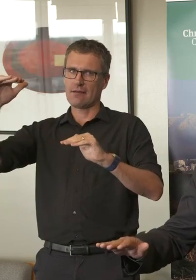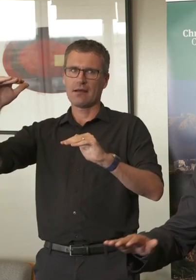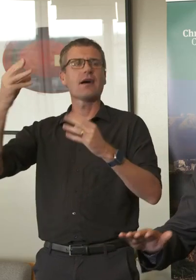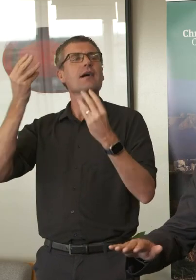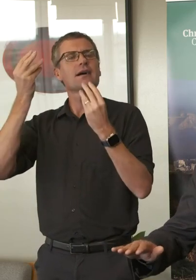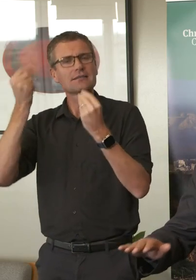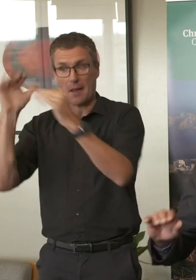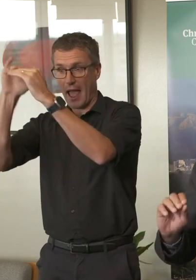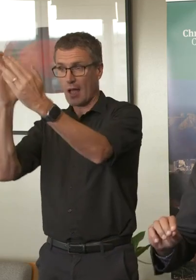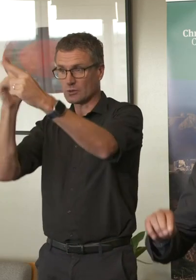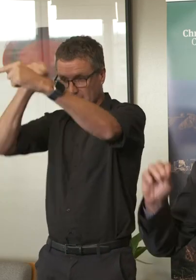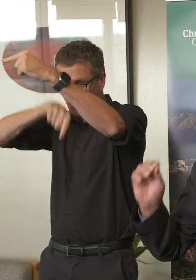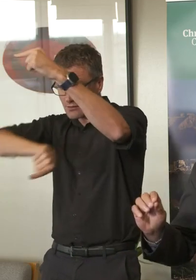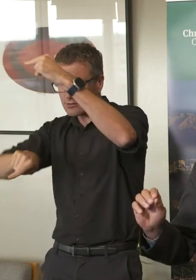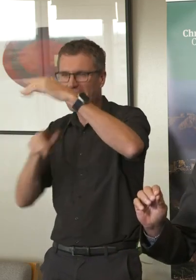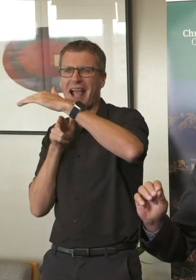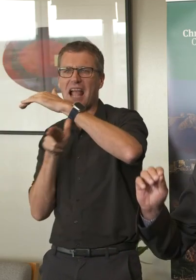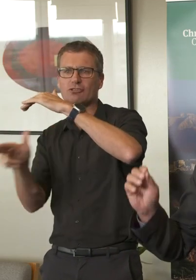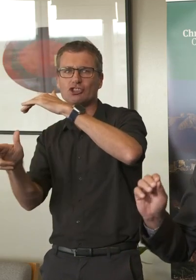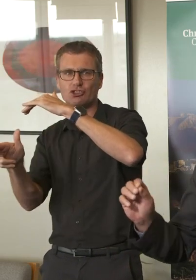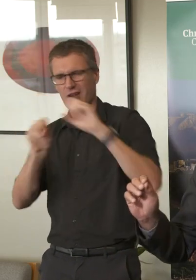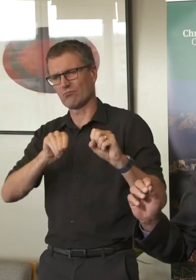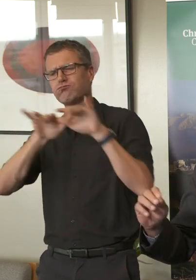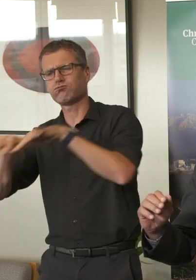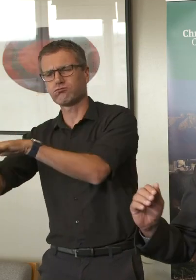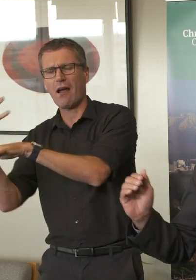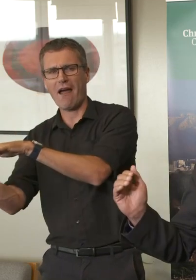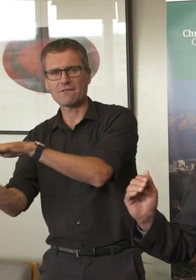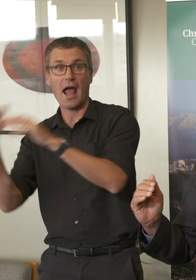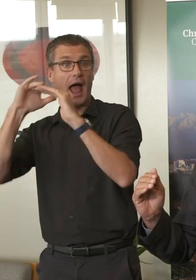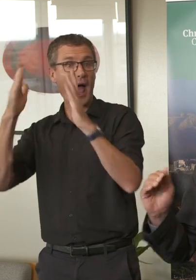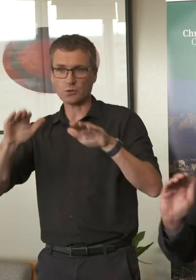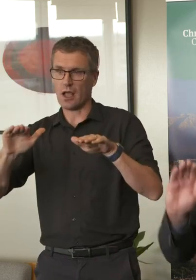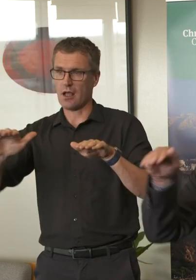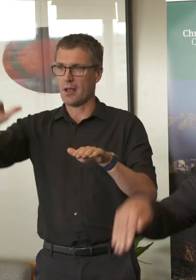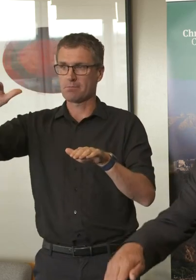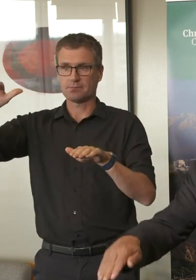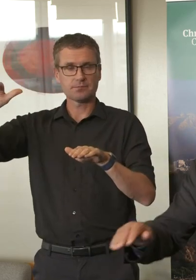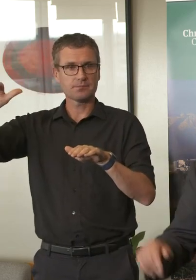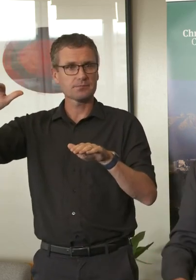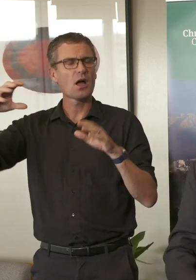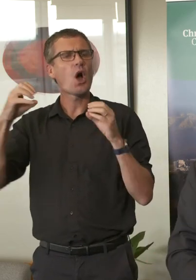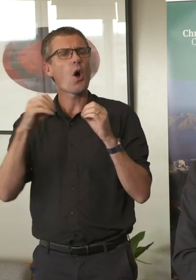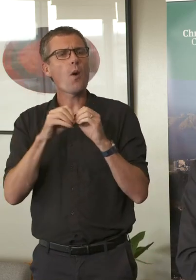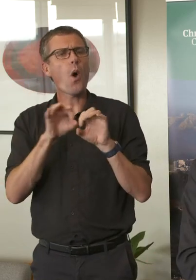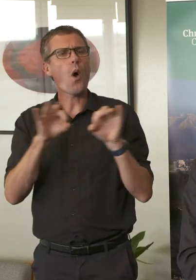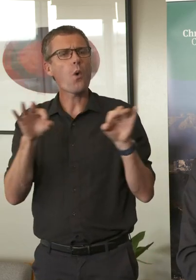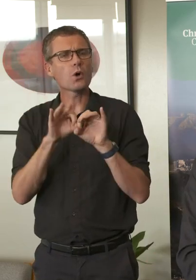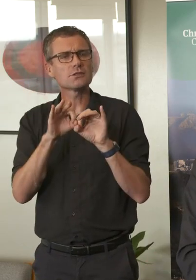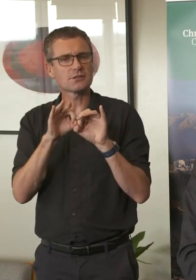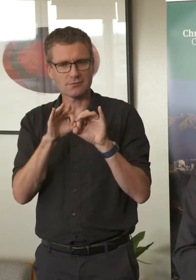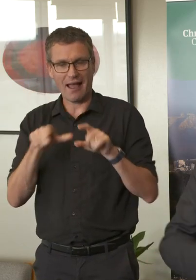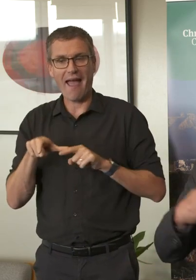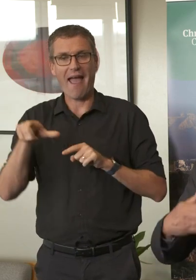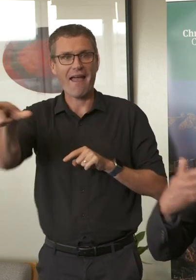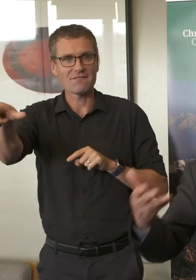got inundated, but generally the house is a lot higher. As you drive down, say, Burwood Ave, straight down into the river, and that's where